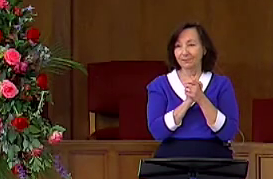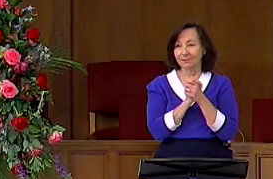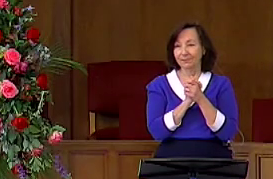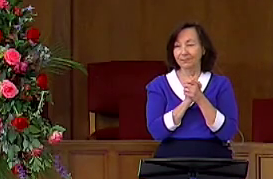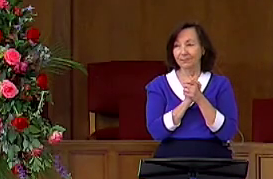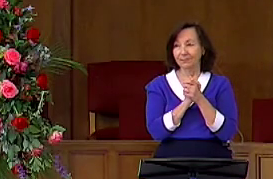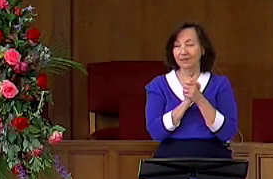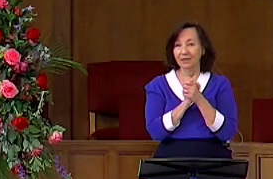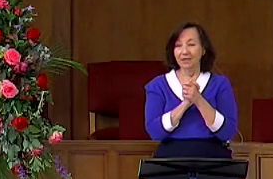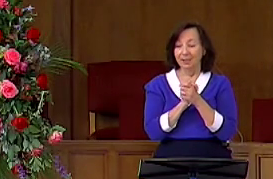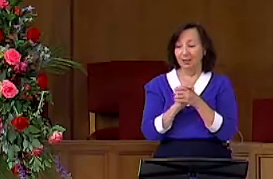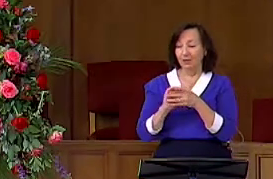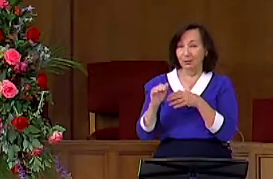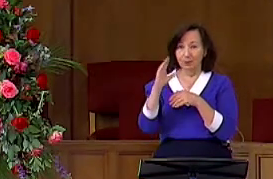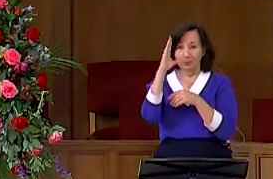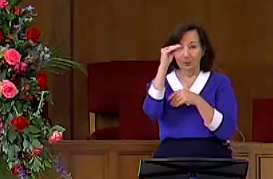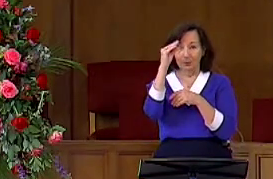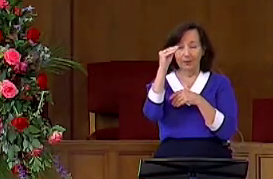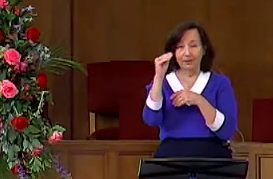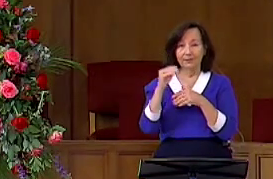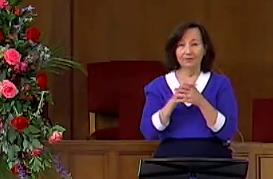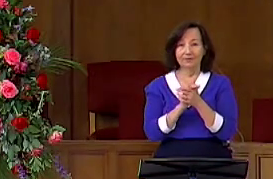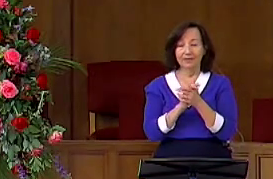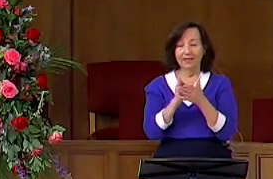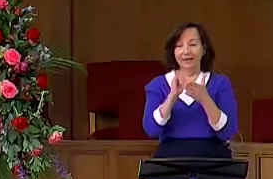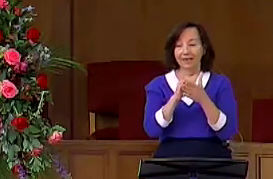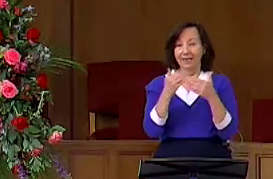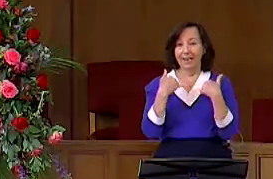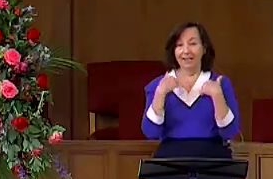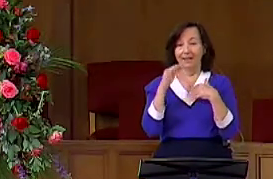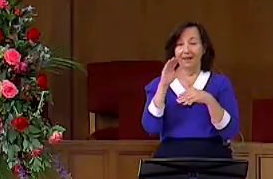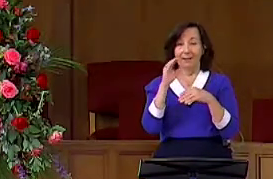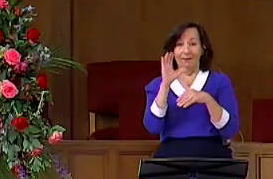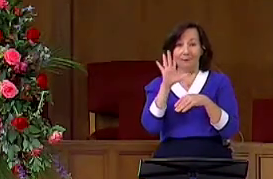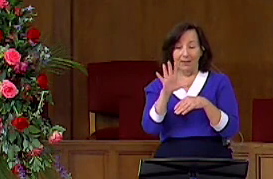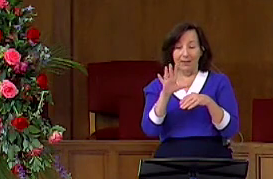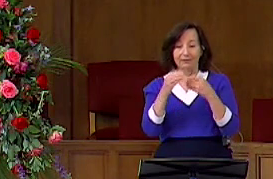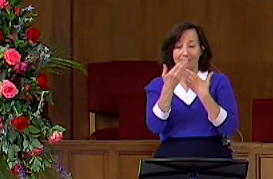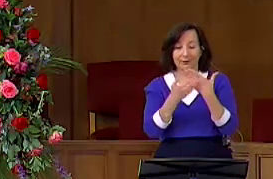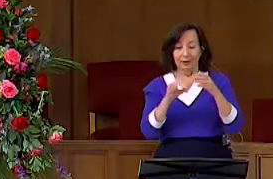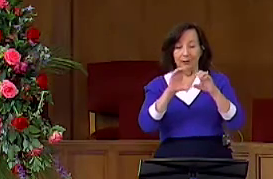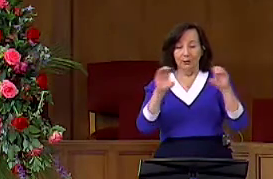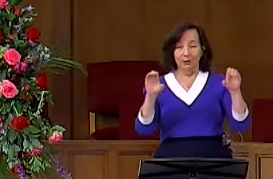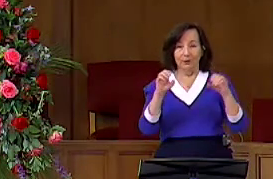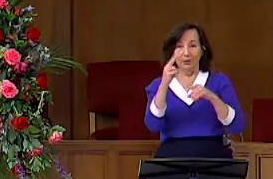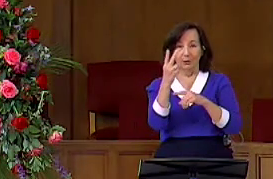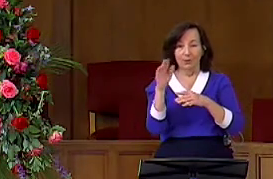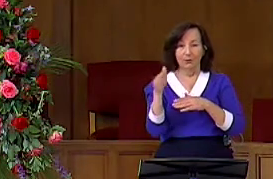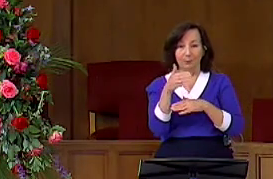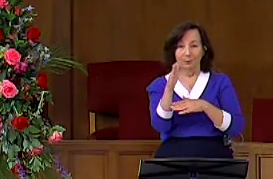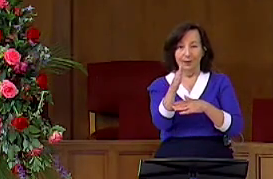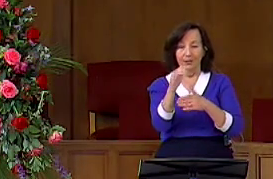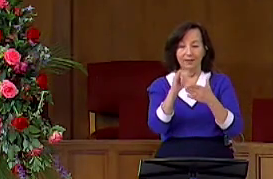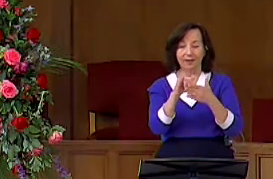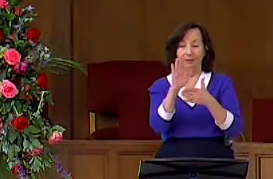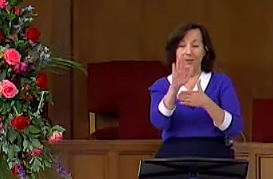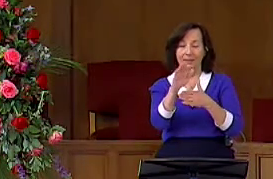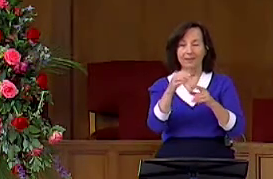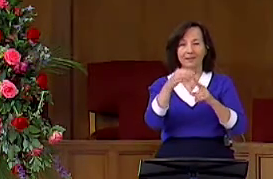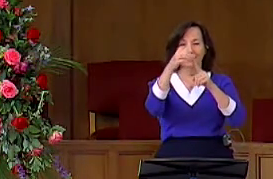There was a little boy that had 5 loaves of bread and 2 fish. That was his except. We